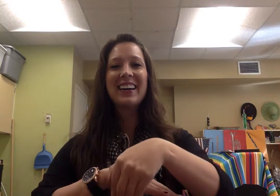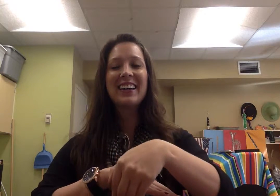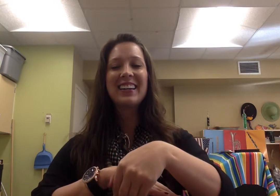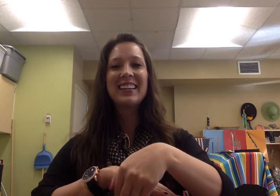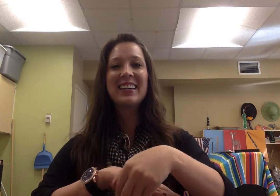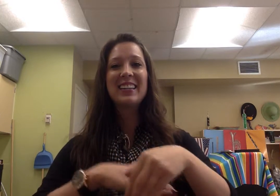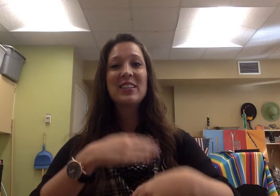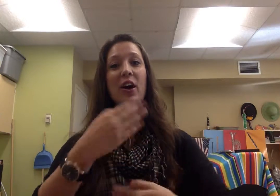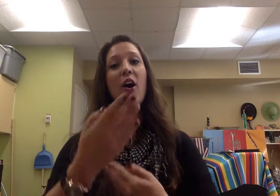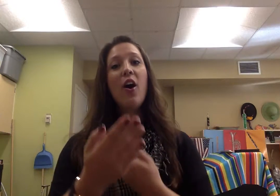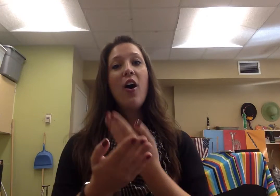night,